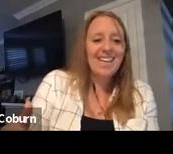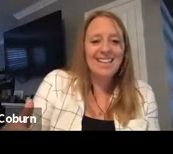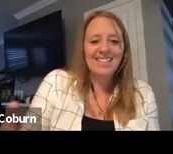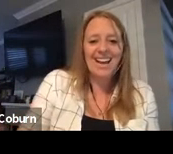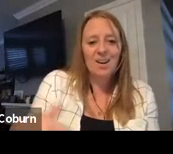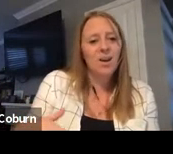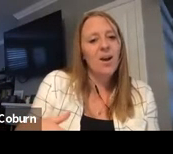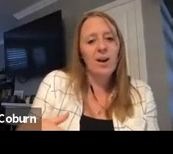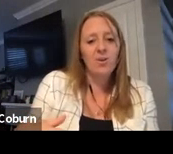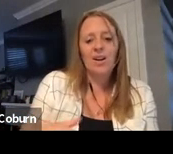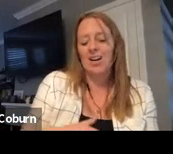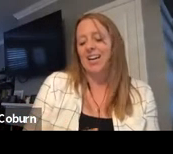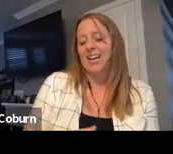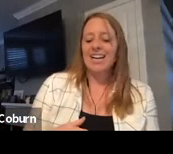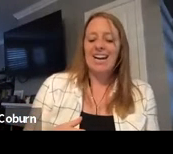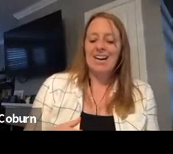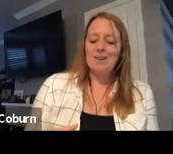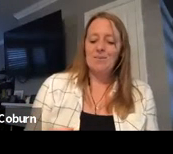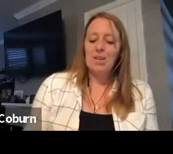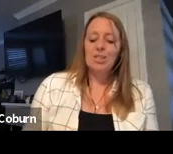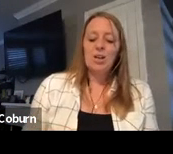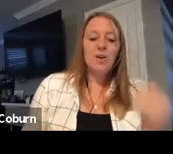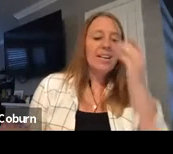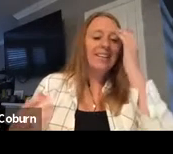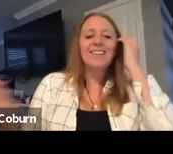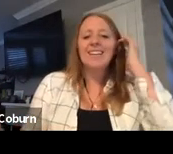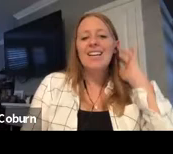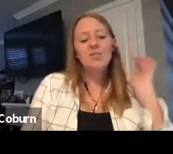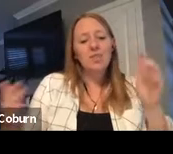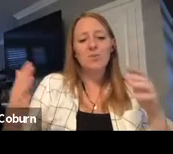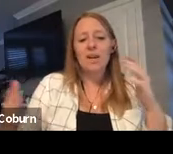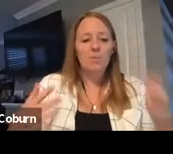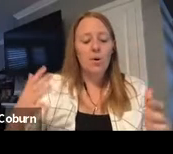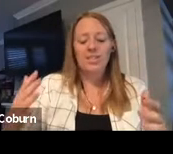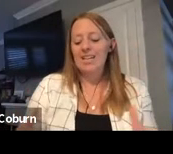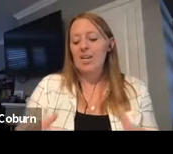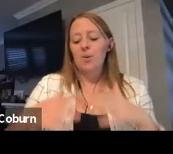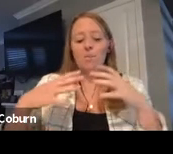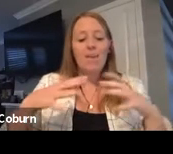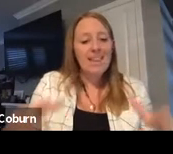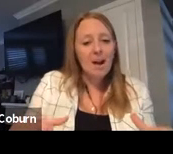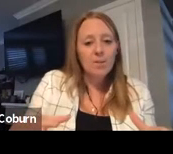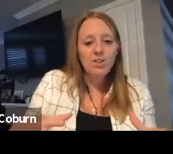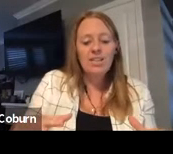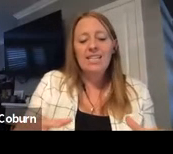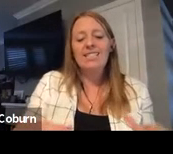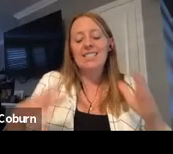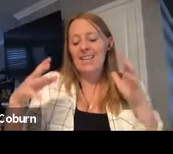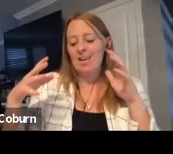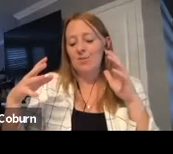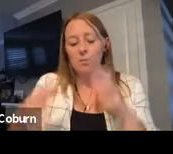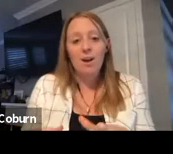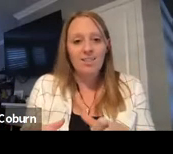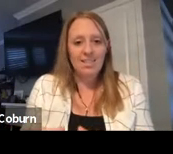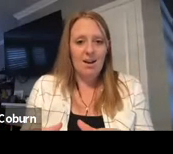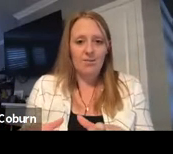I say this, I get what I want quicker. Um, so it's just really important to, make the opportunities